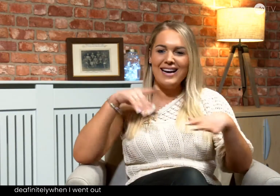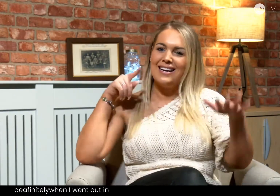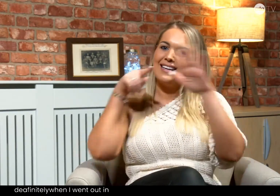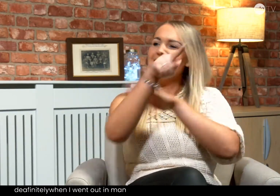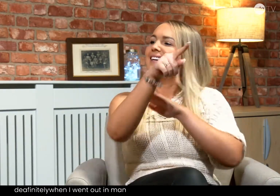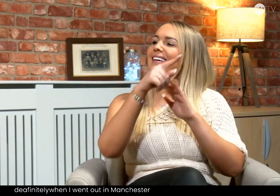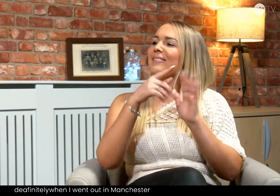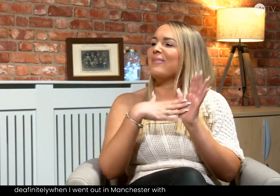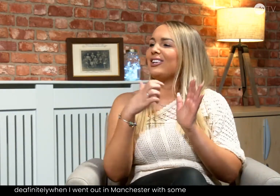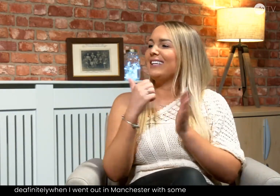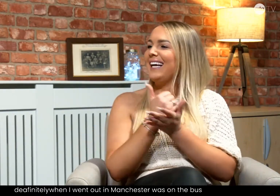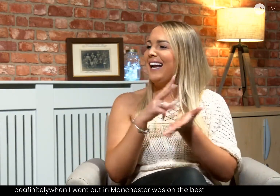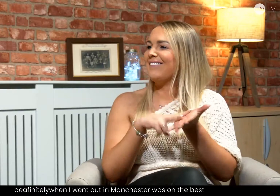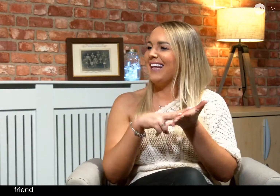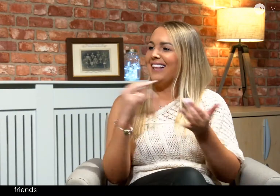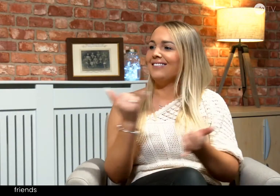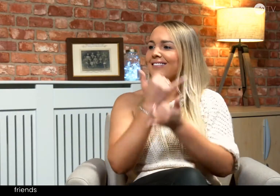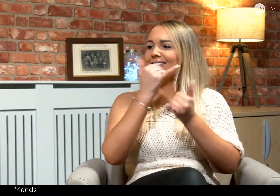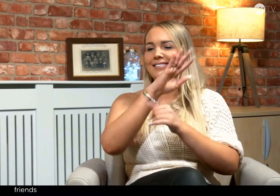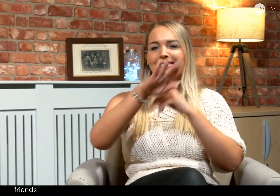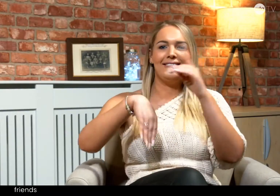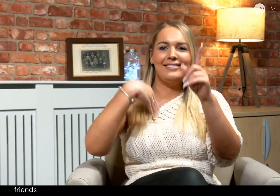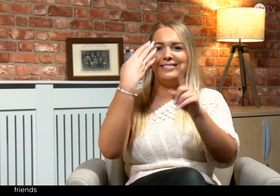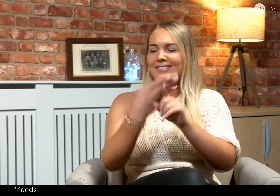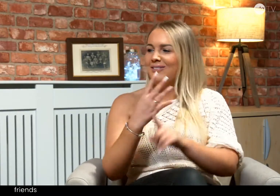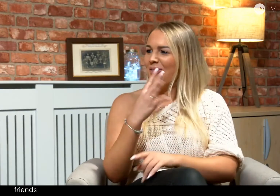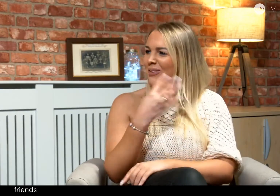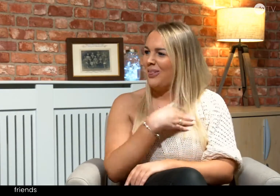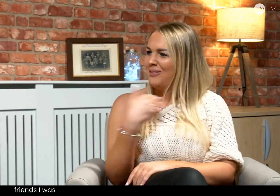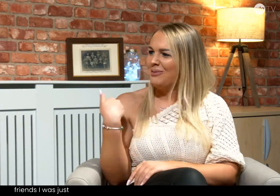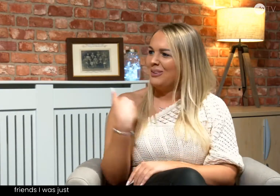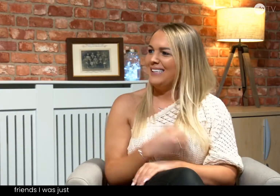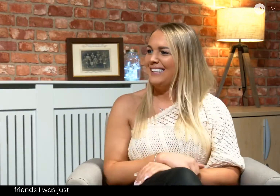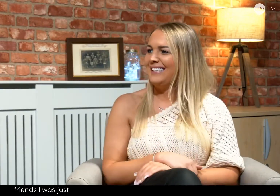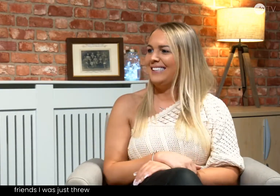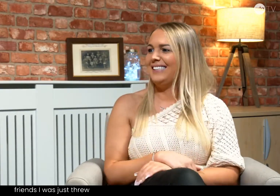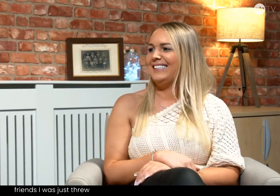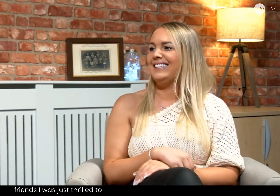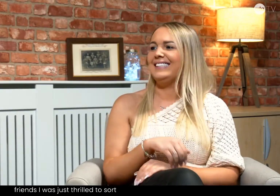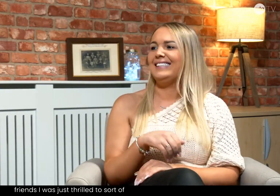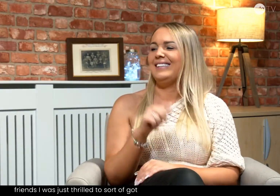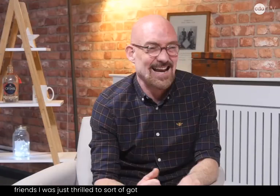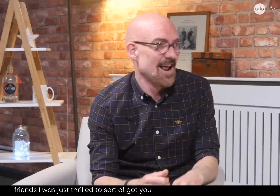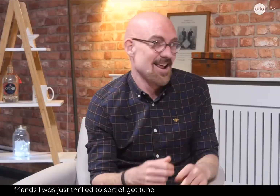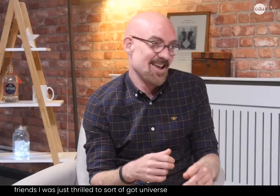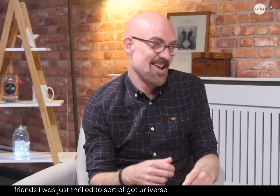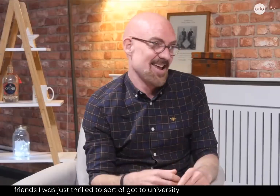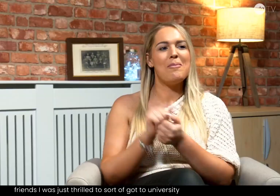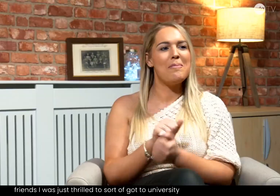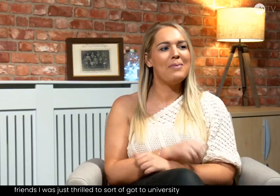friends, I was just thrilled to sort of go out to university and go partying with them all.